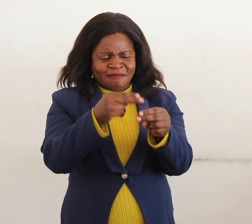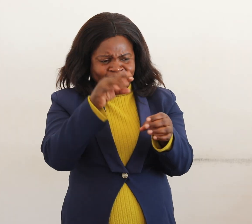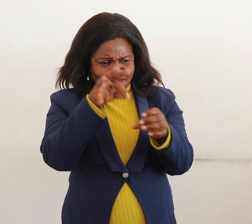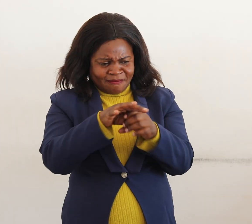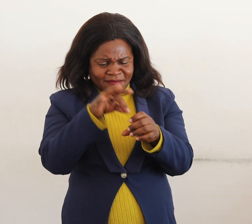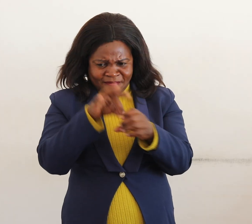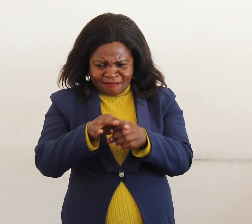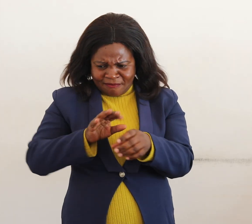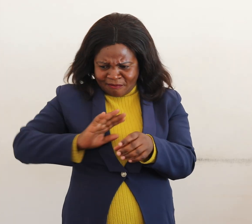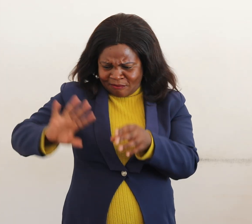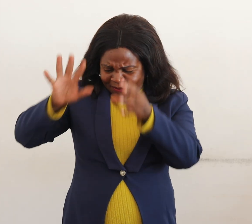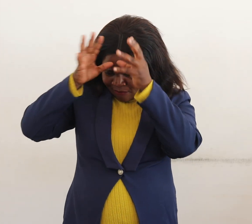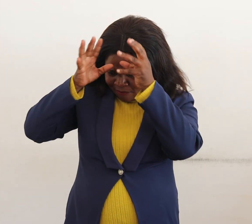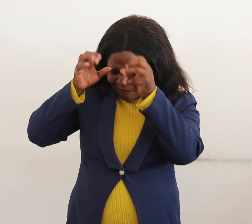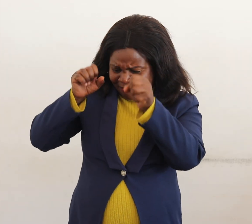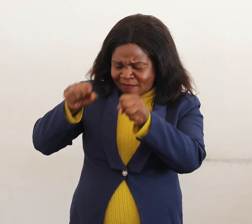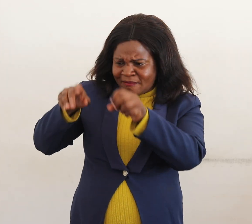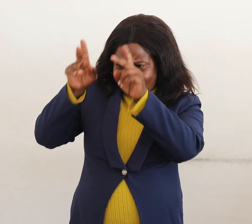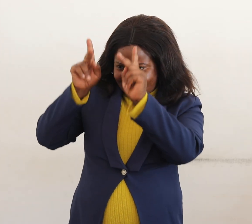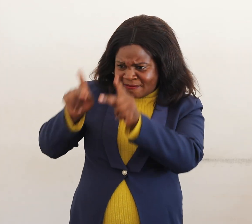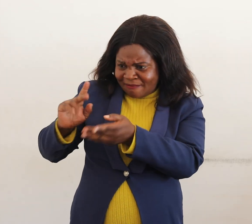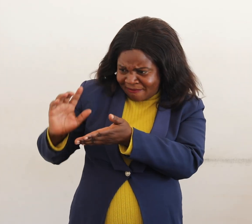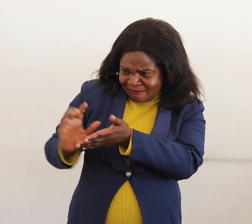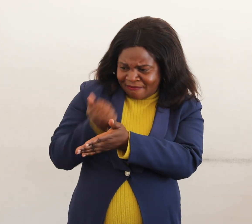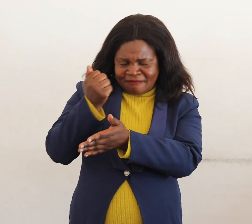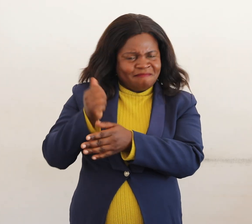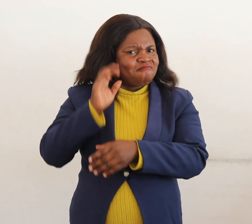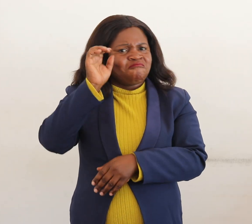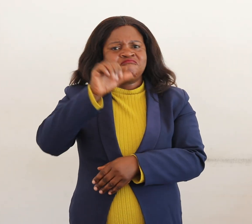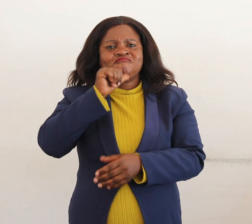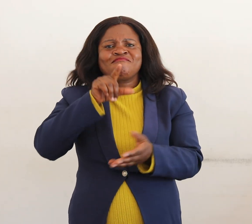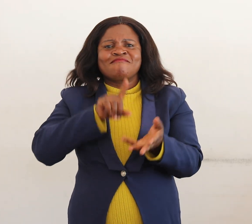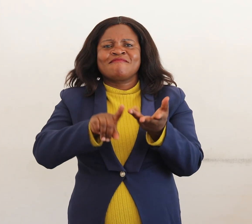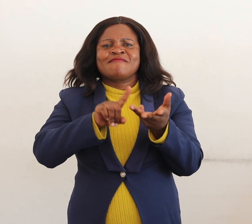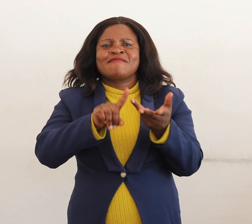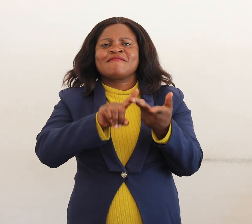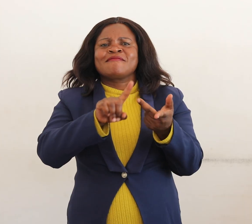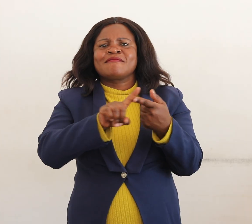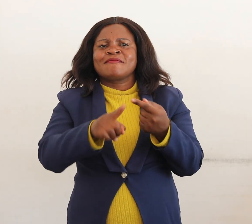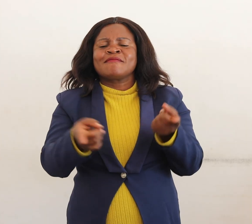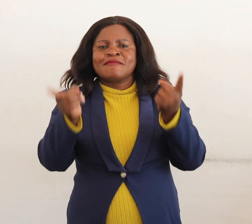presidential candidate got will not be counted when distributing seats.